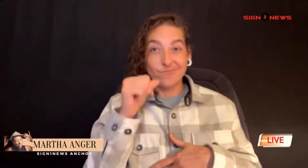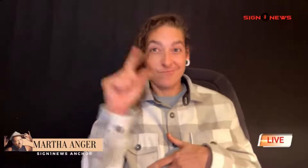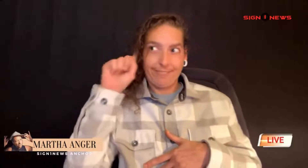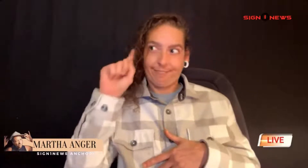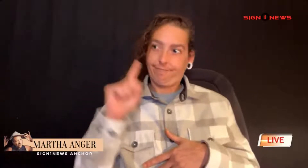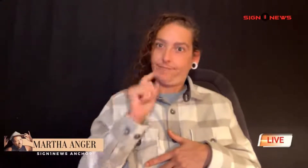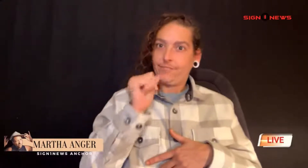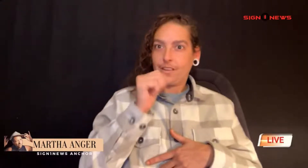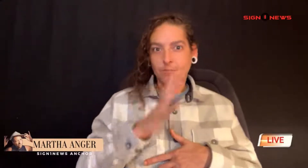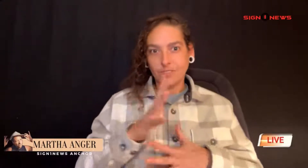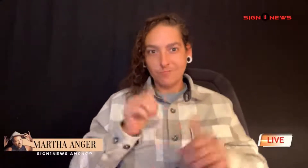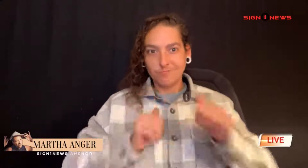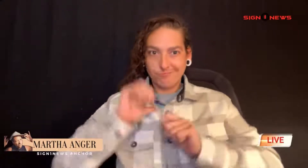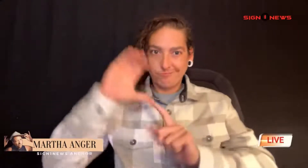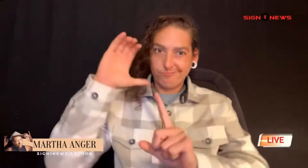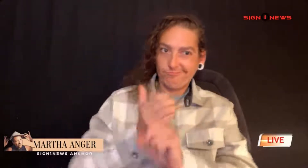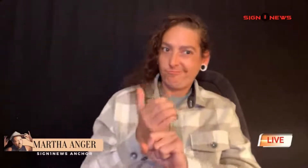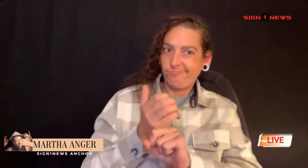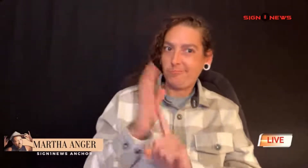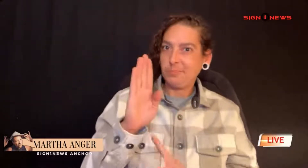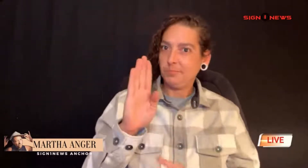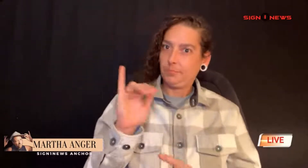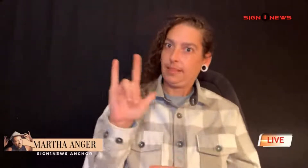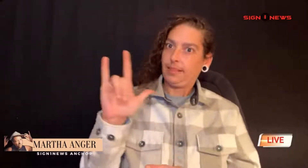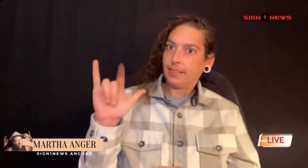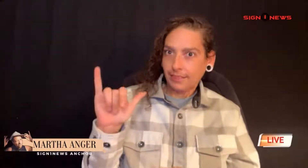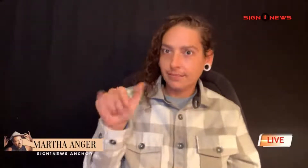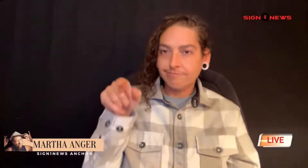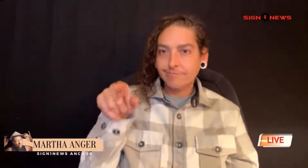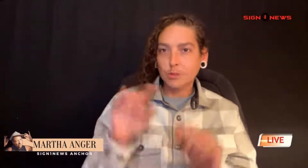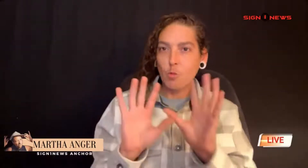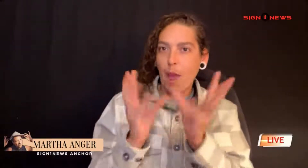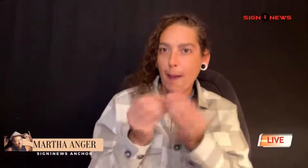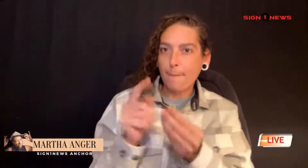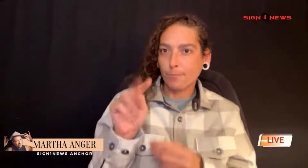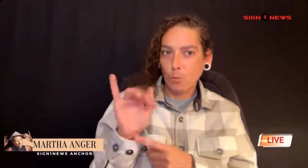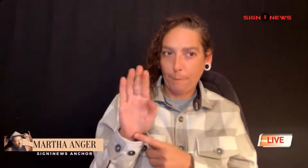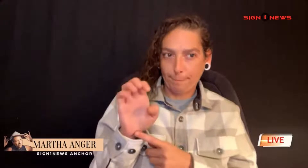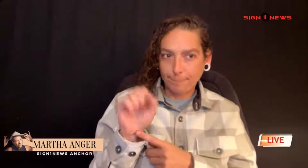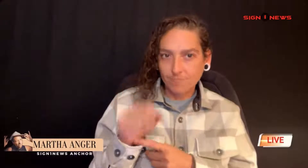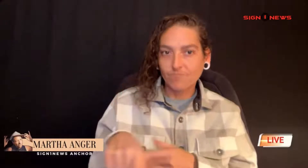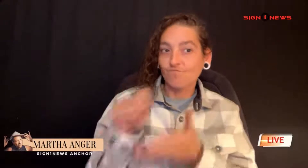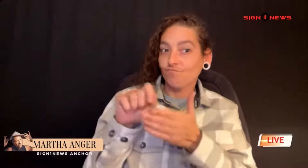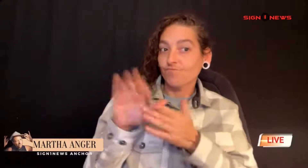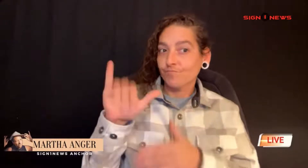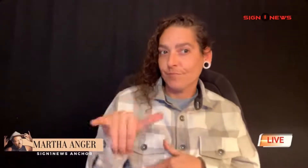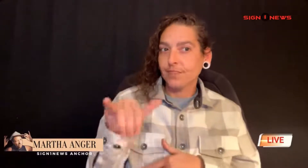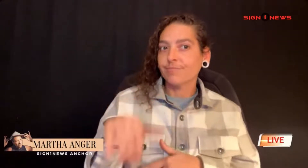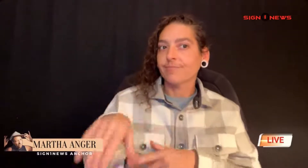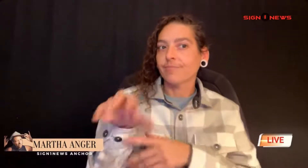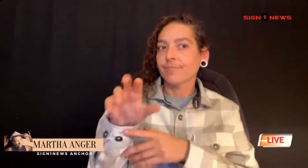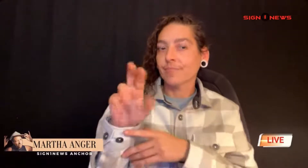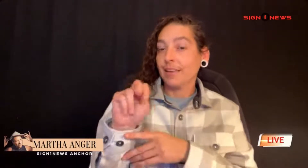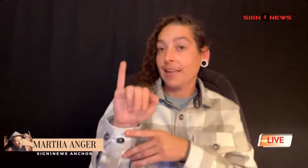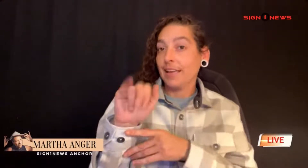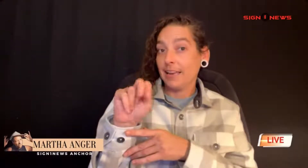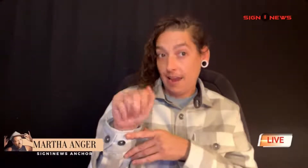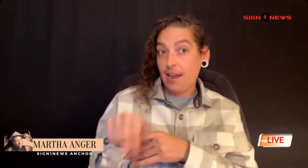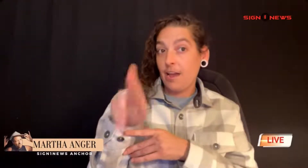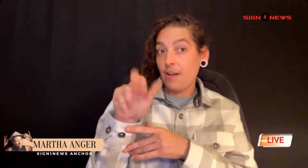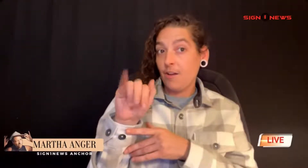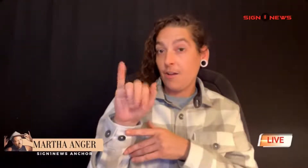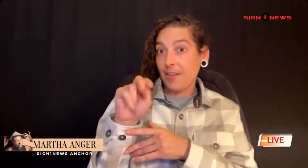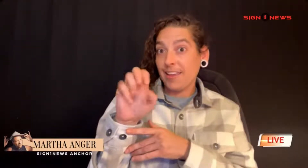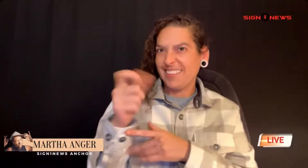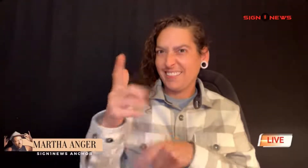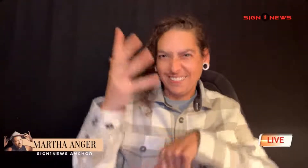She's also the first deaf female actor to play the role of Billy in Nina Rain's